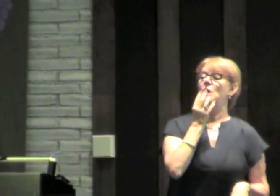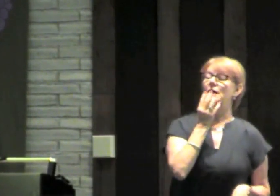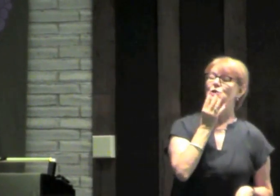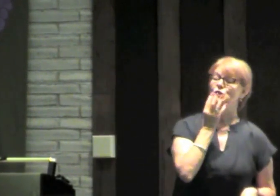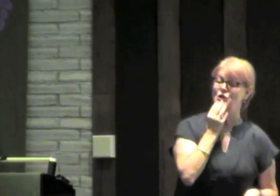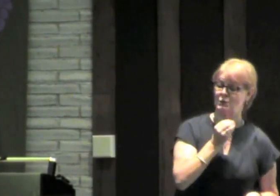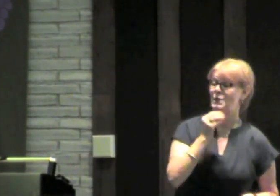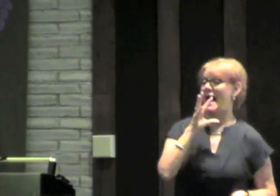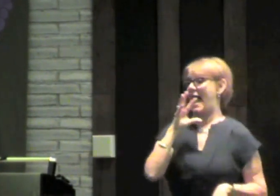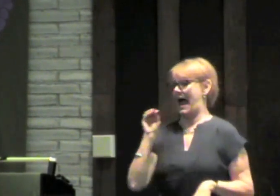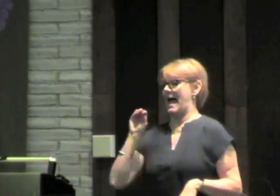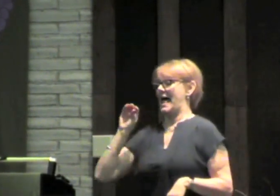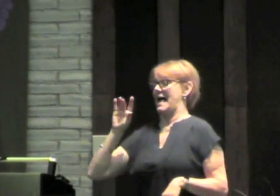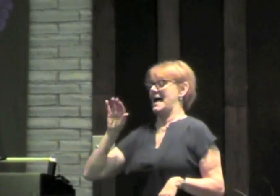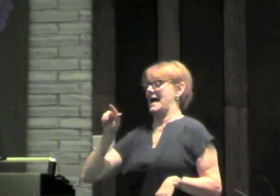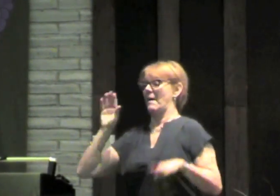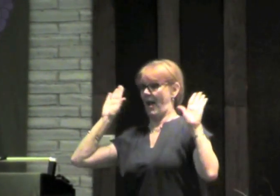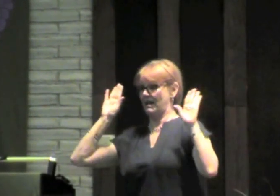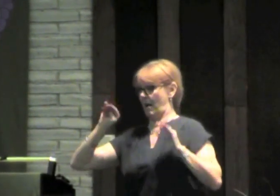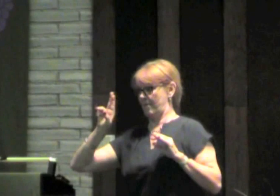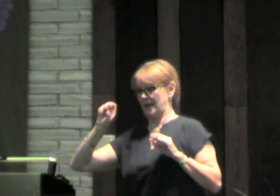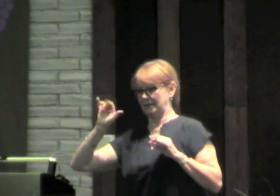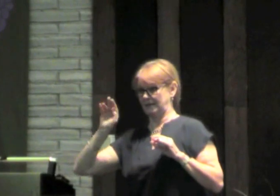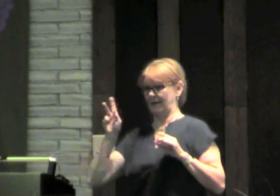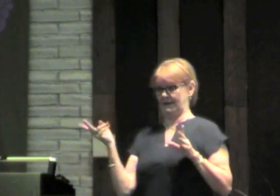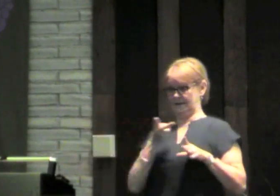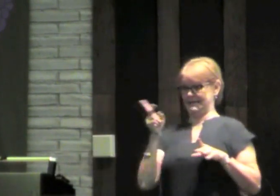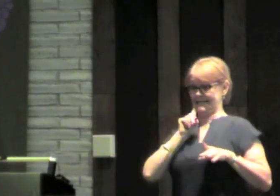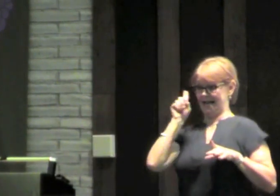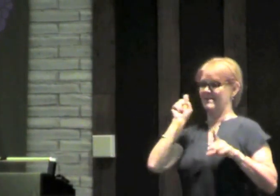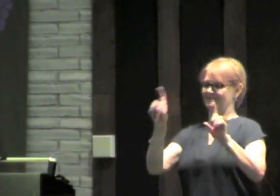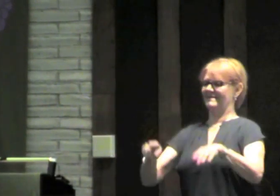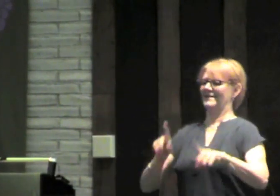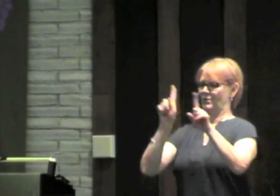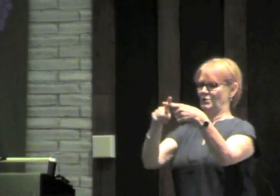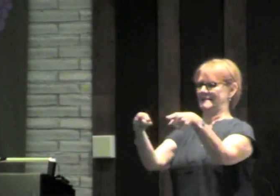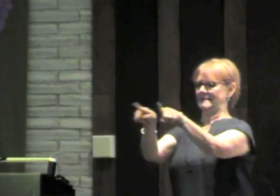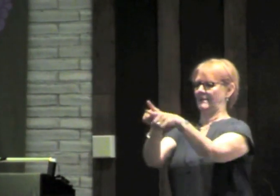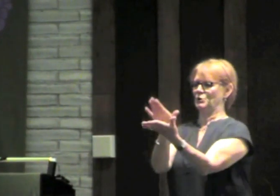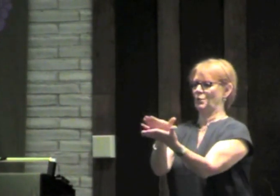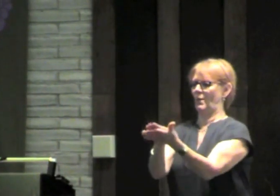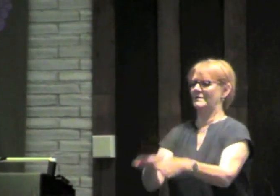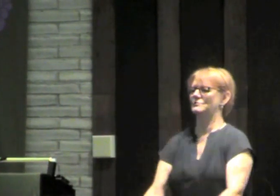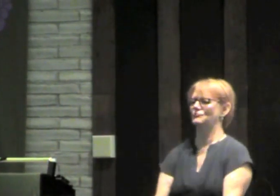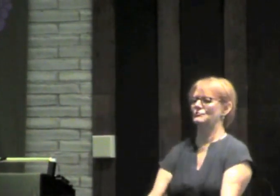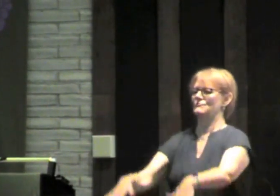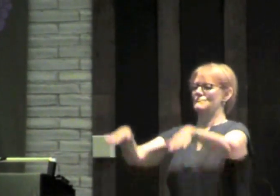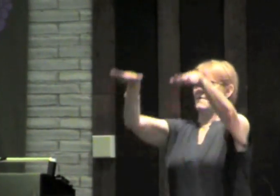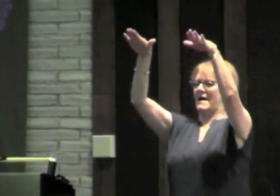visiting them. Now the Jews and the Muslims have to go to the same